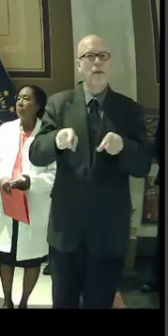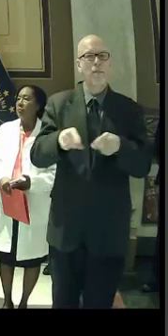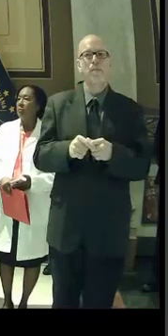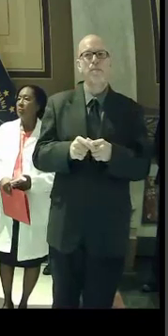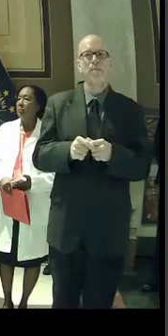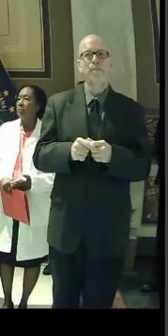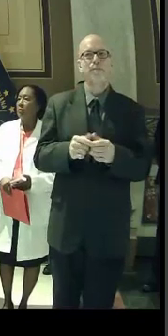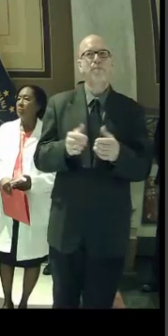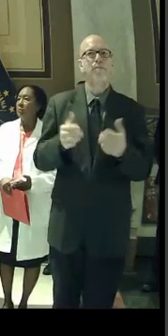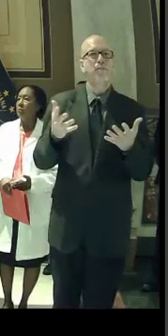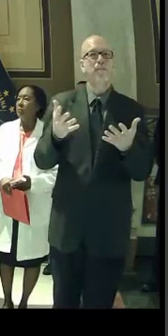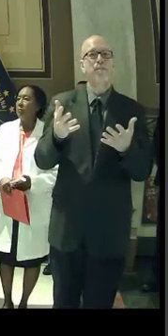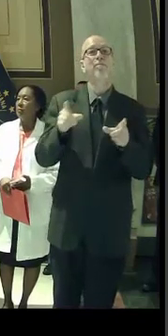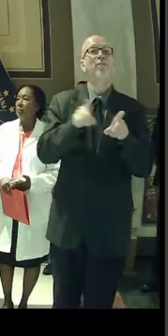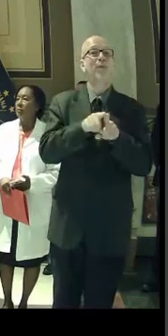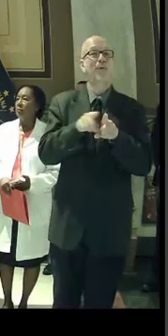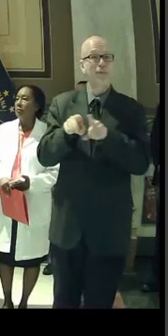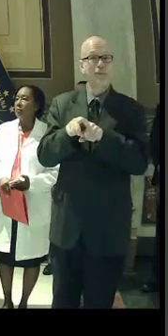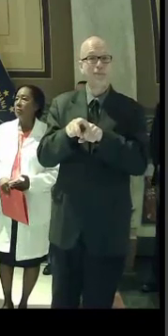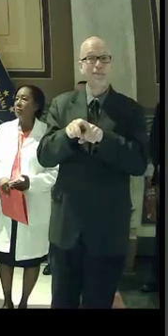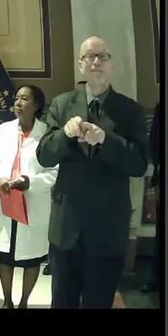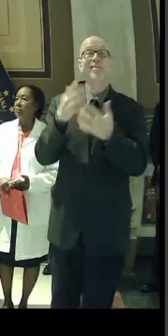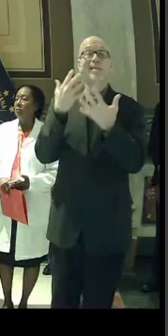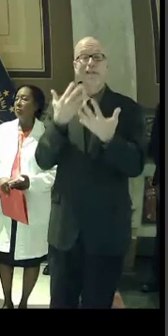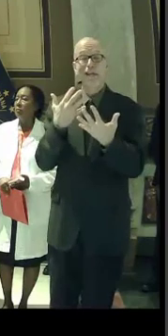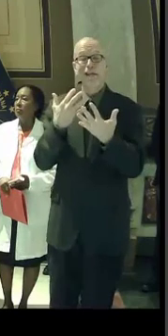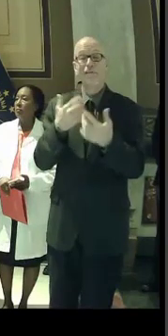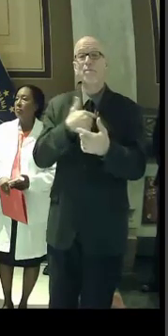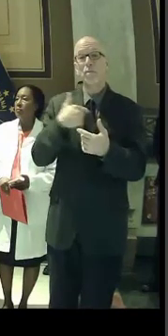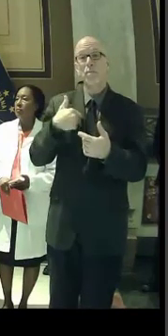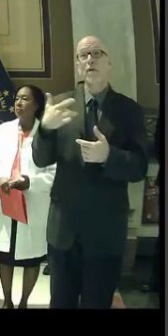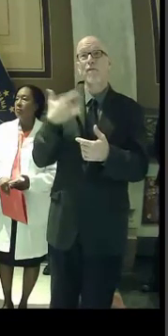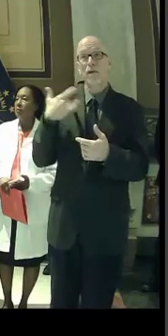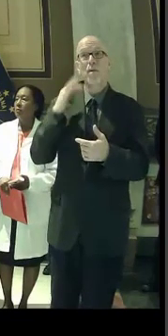Still, sadly, we anticipate that it will again.